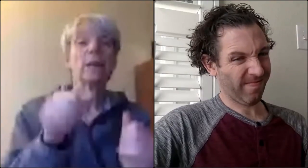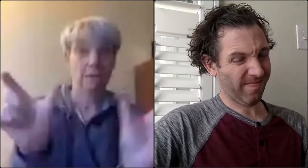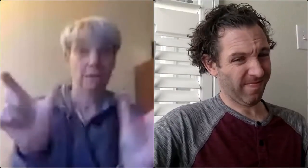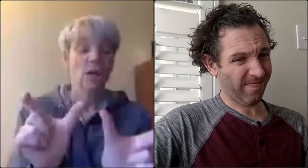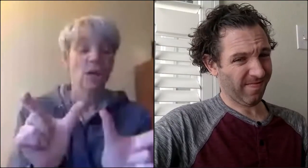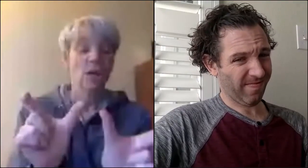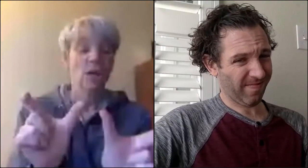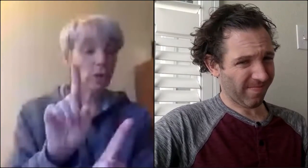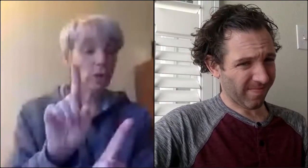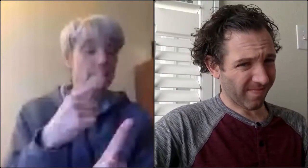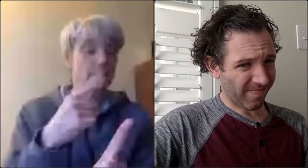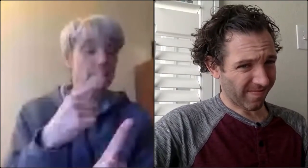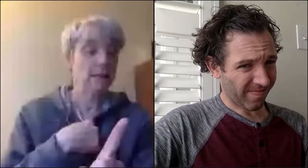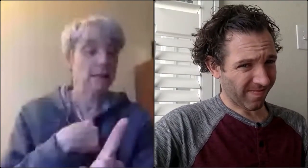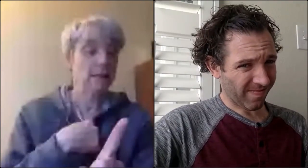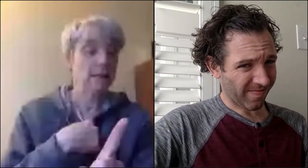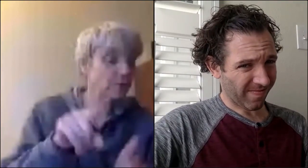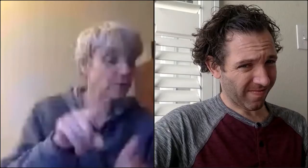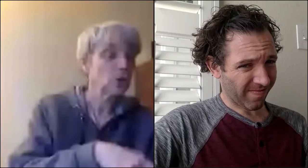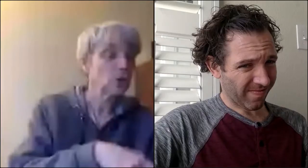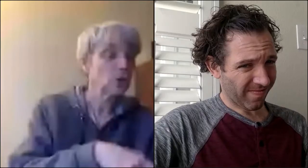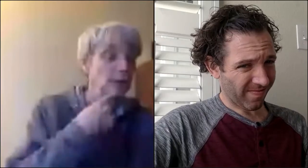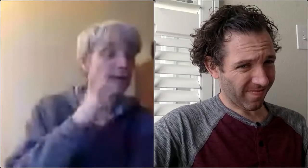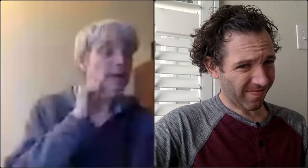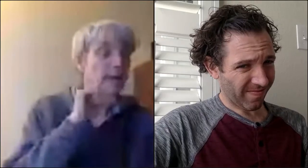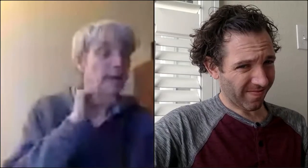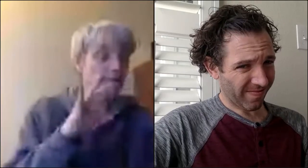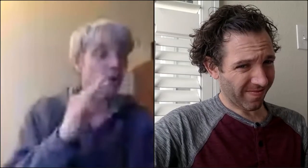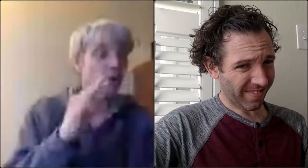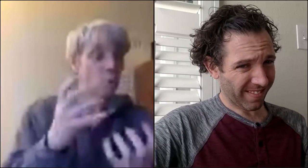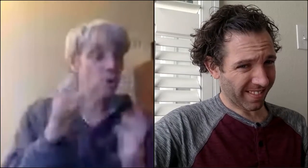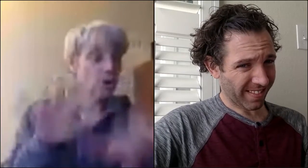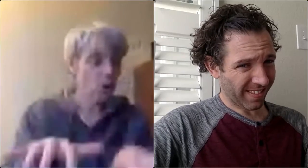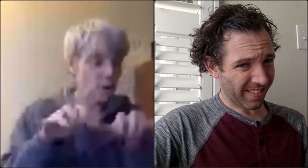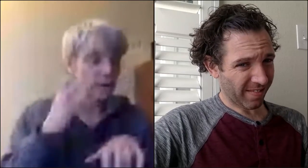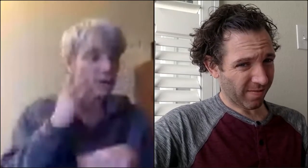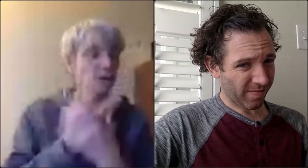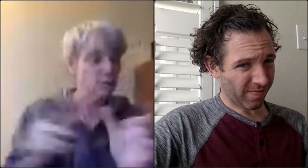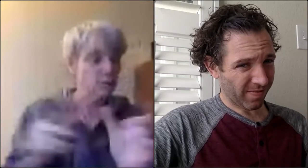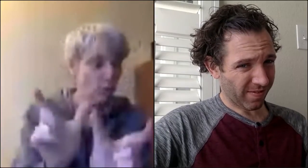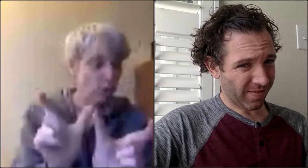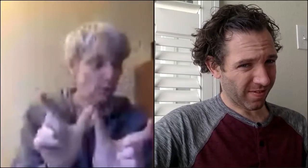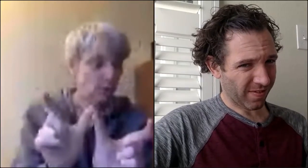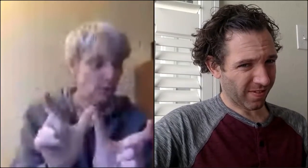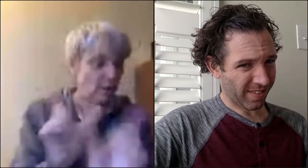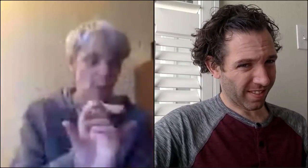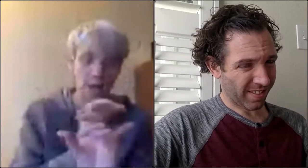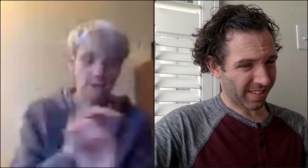And then, yeah. So, Elena, can I clarify? So you're saying if you want the audience to see both, then we have